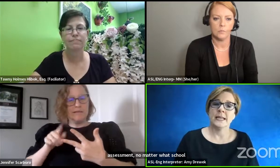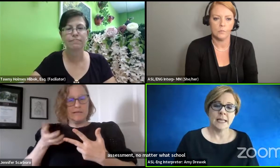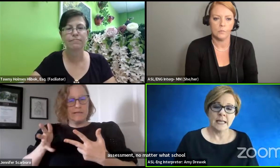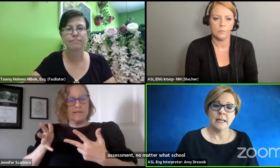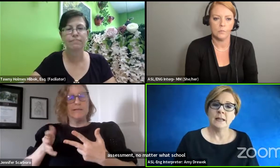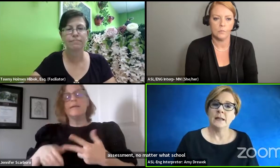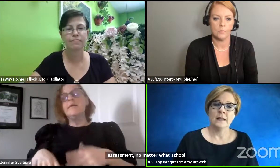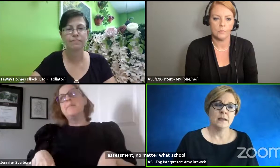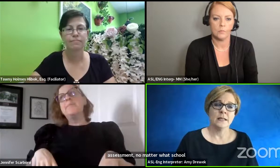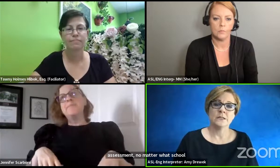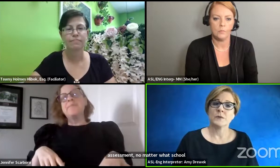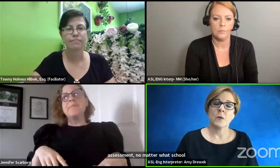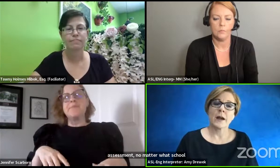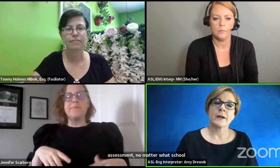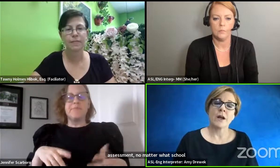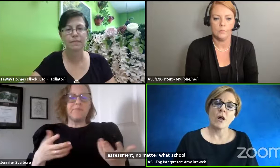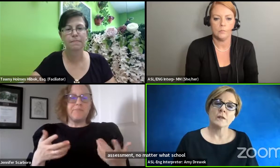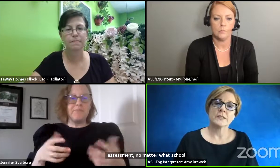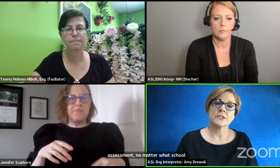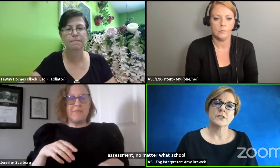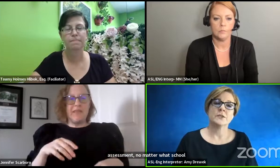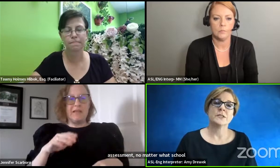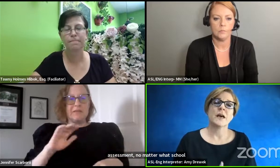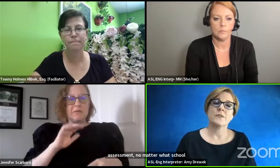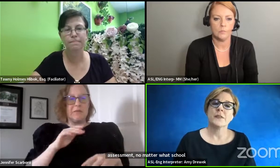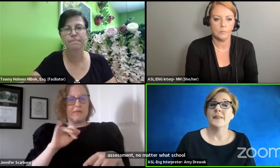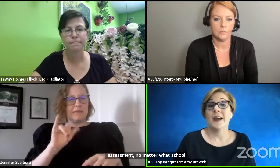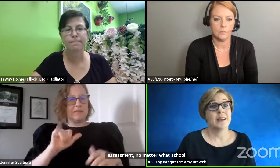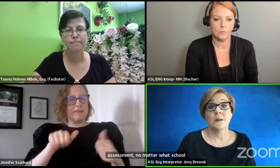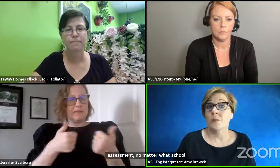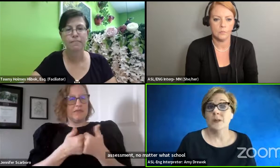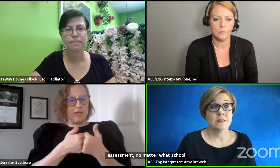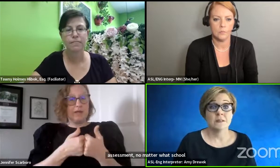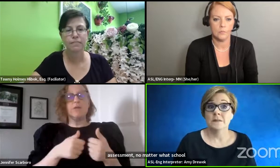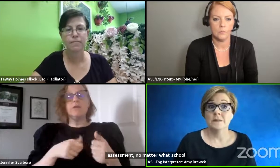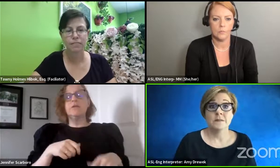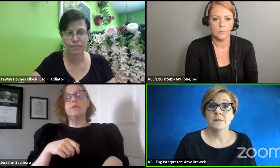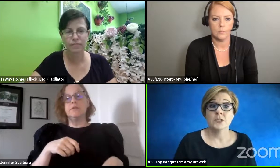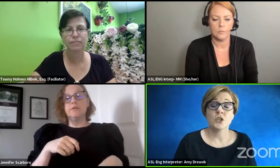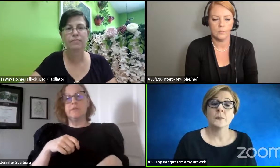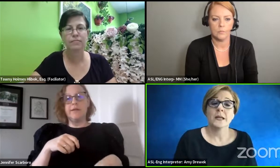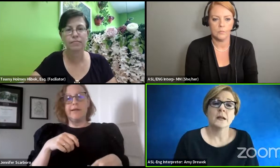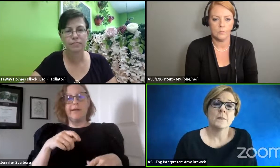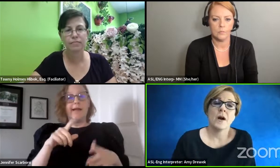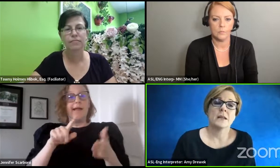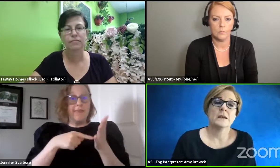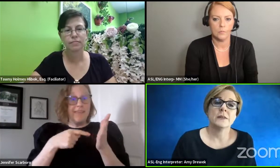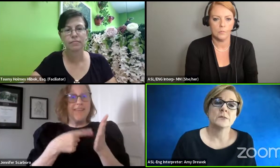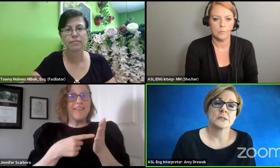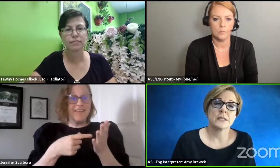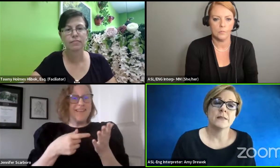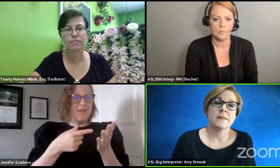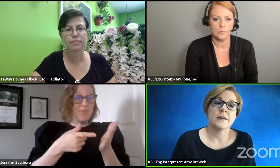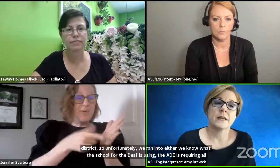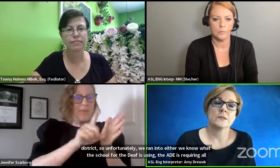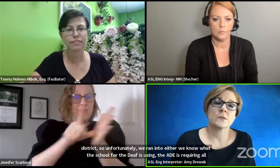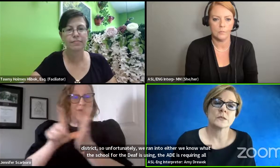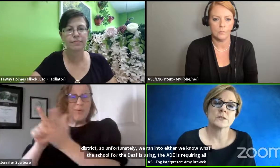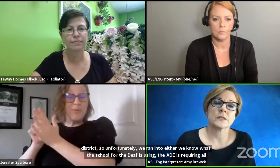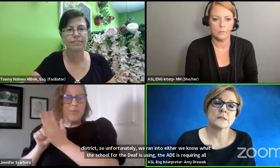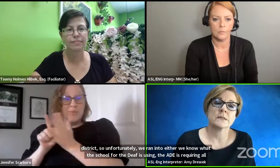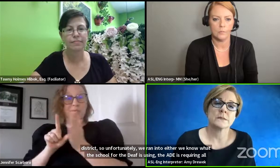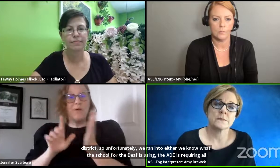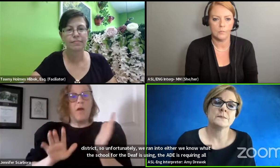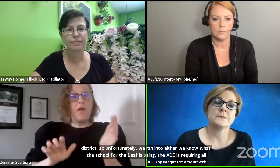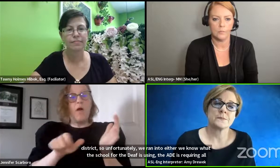the ADE is requiring all of us to use. Other than that, it was determinant upon individuals in the varying